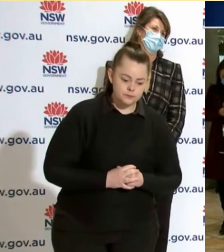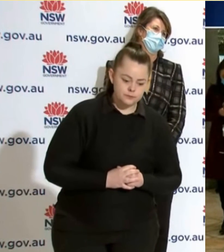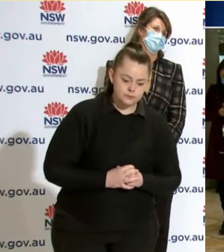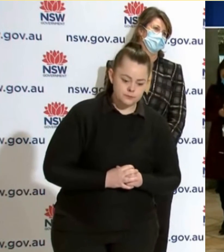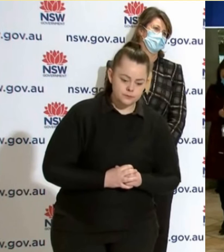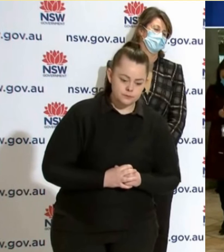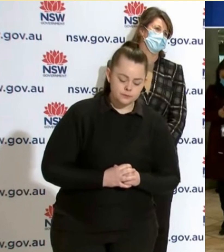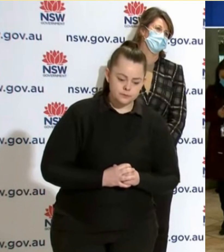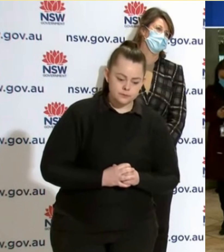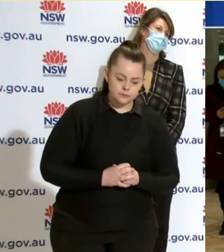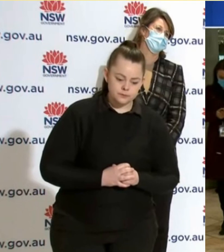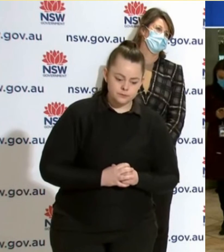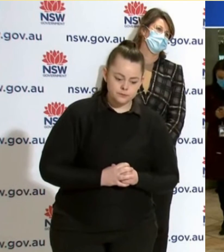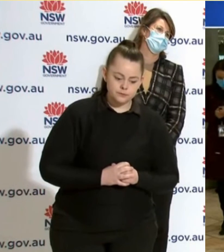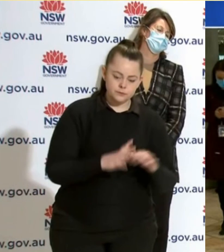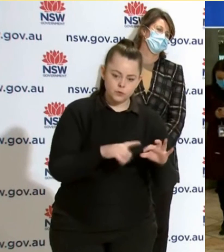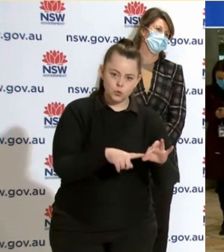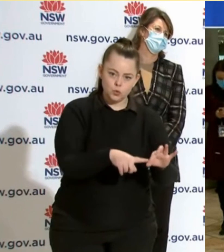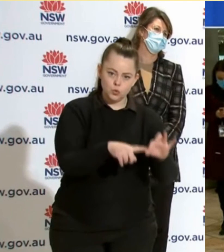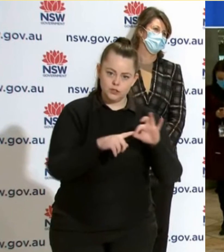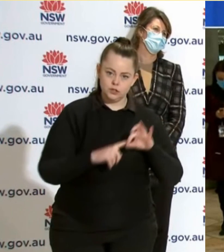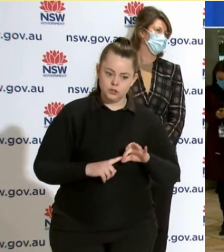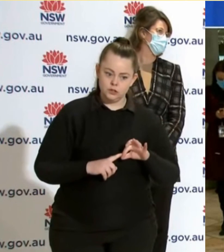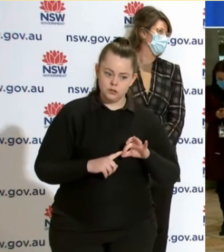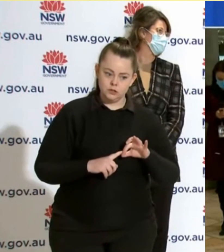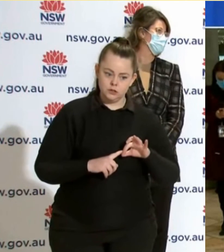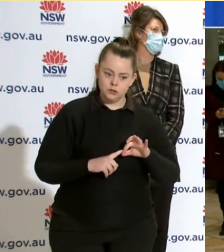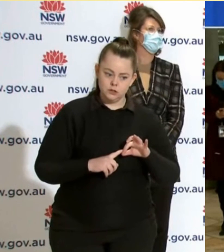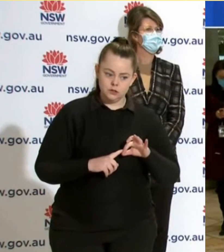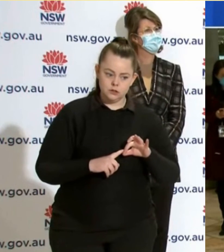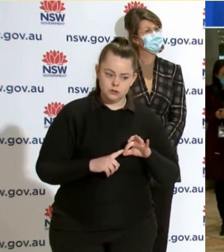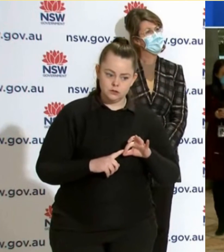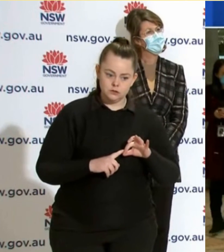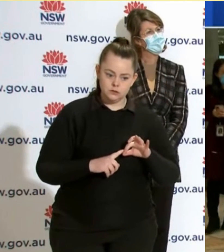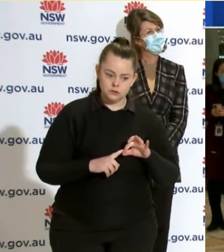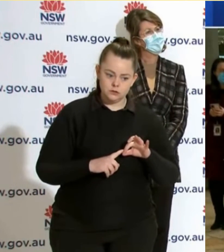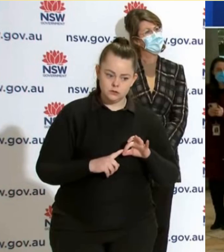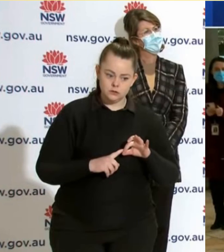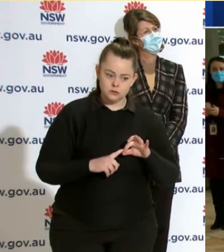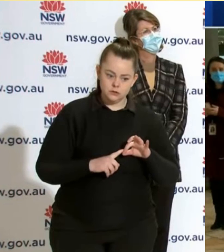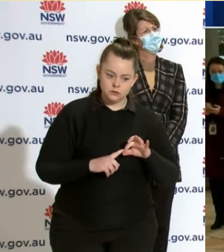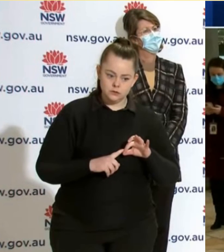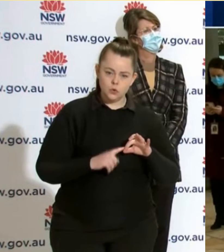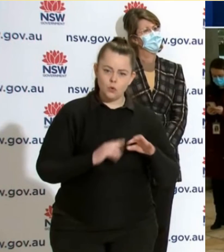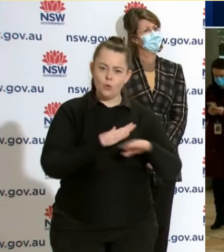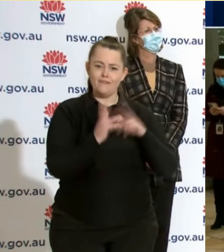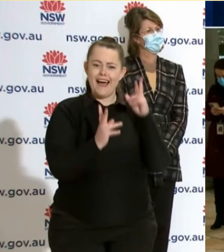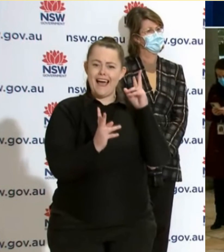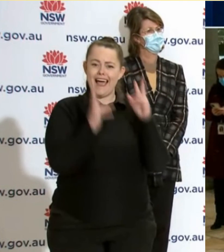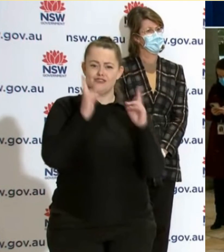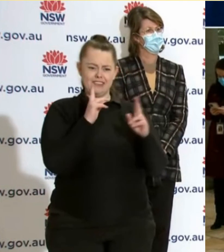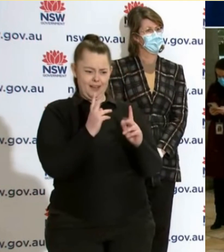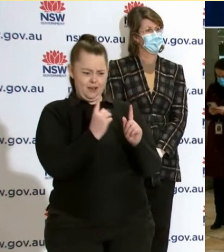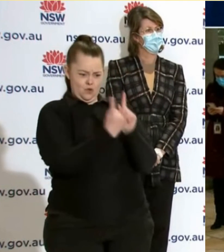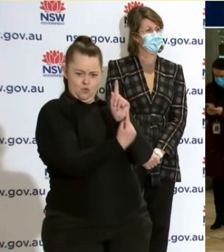fully vaccinated client, or allowing people in Blacktown to go out of their house for exercise under strict rules for more than 1 hour a